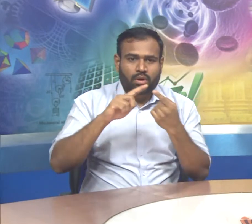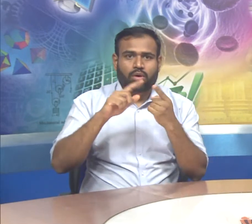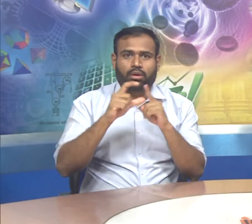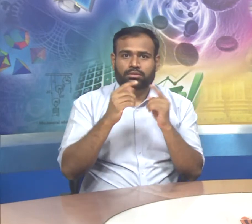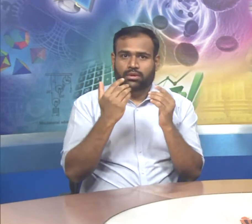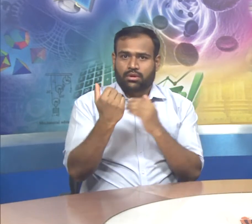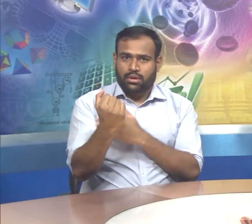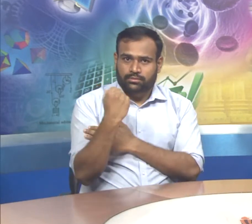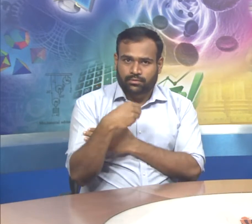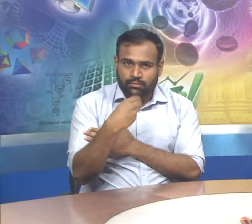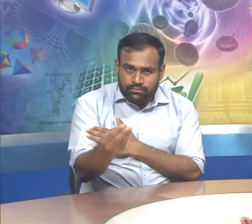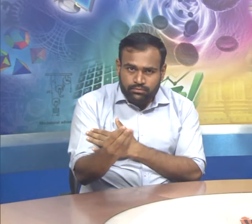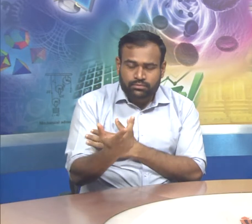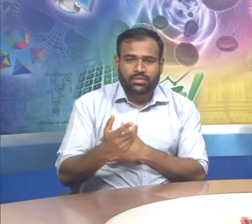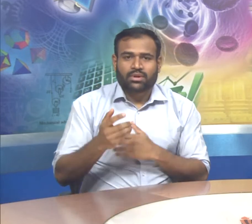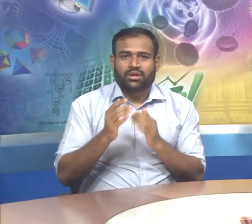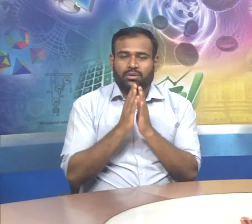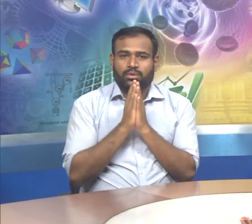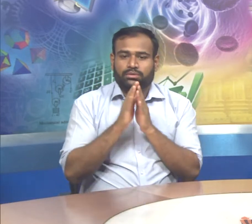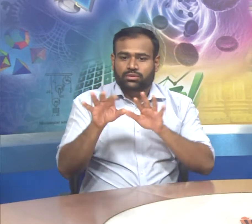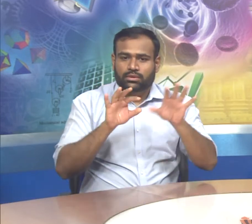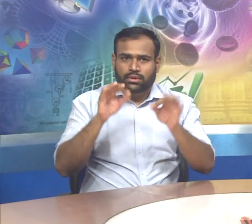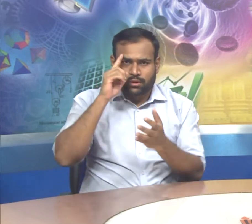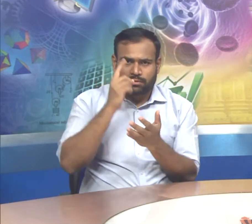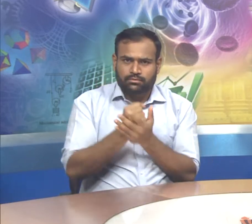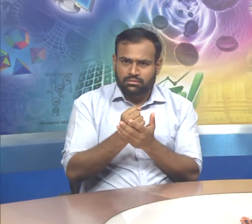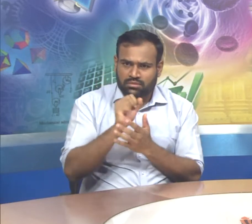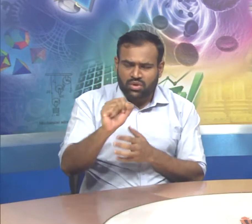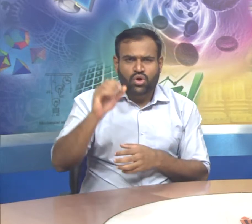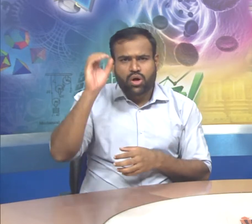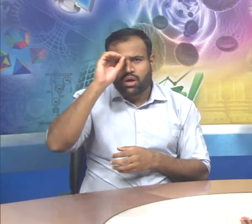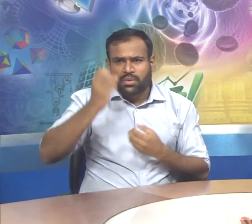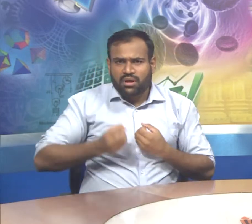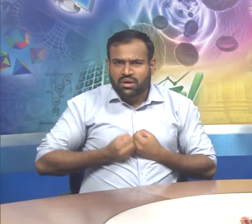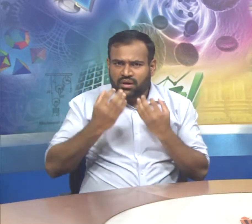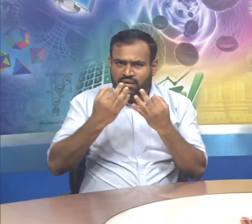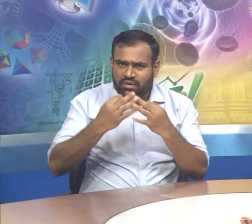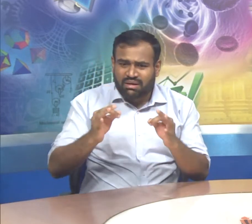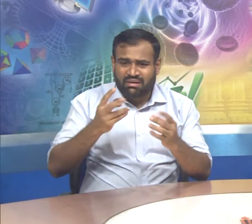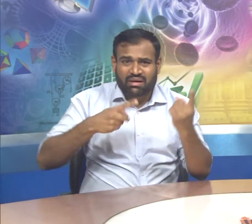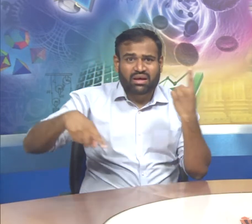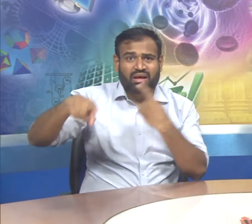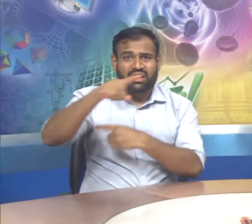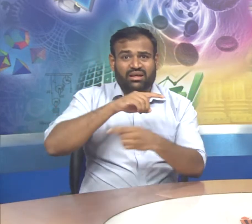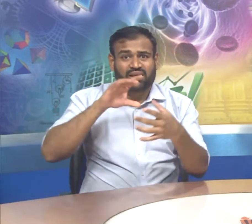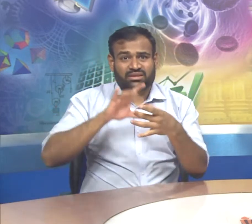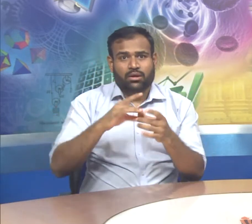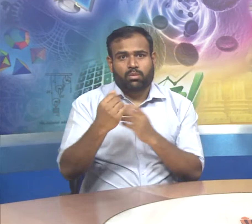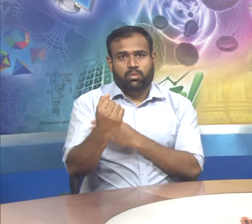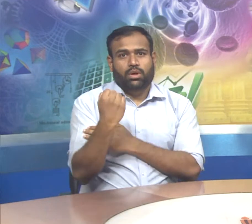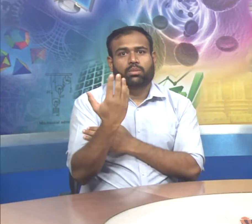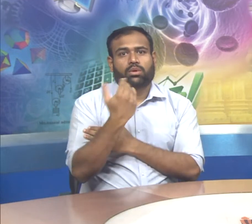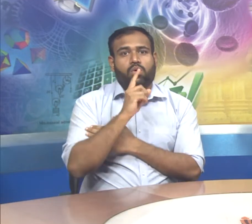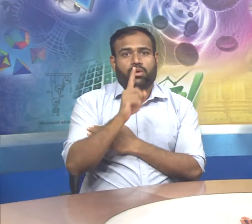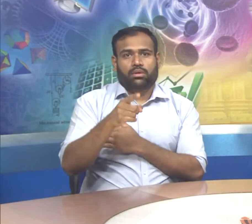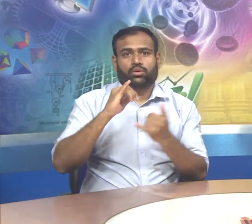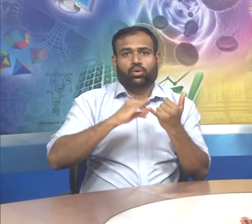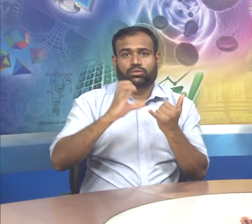enforcement of fundamental rights. In this connection, it has the power